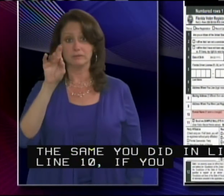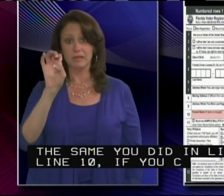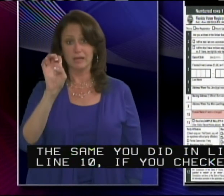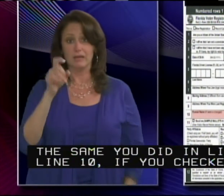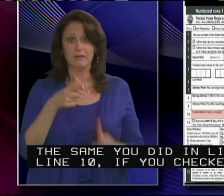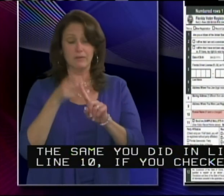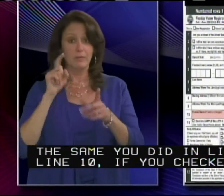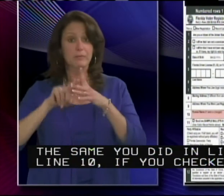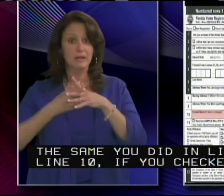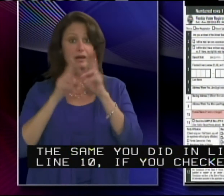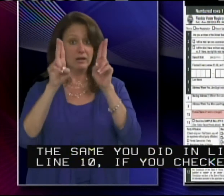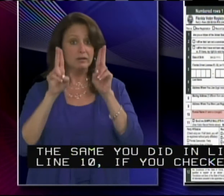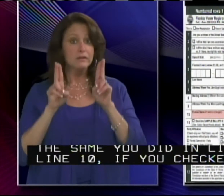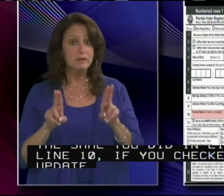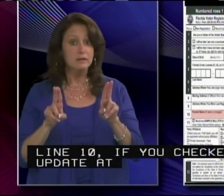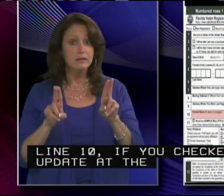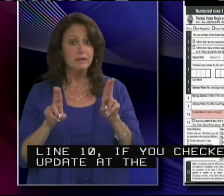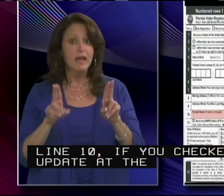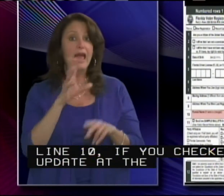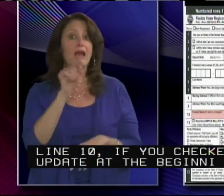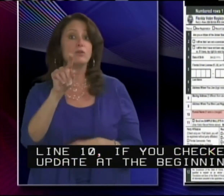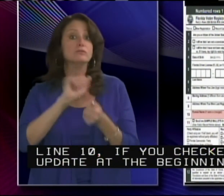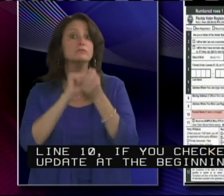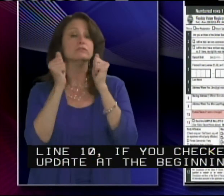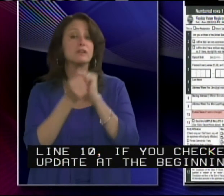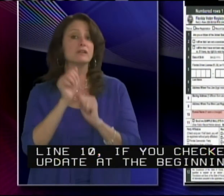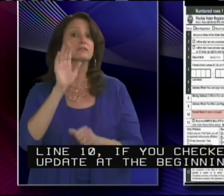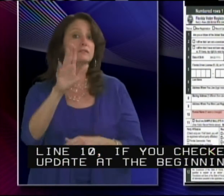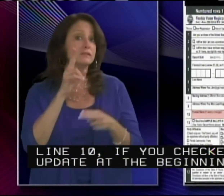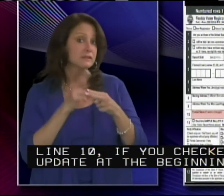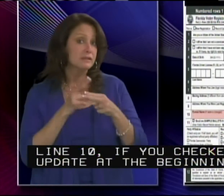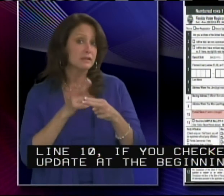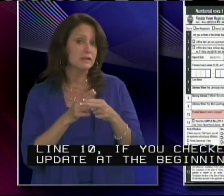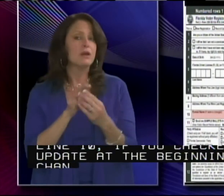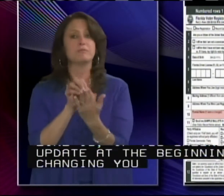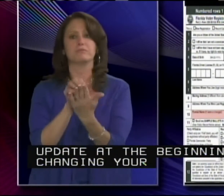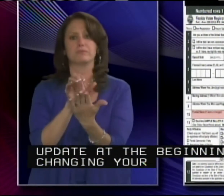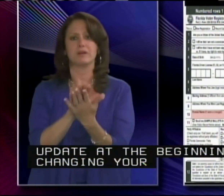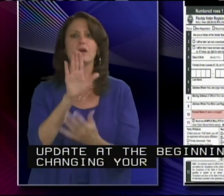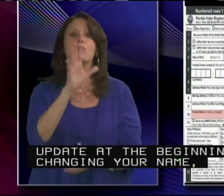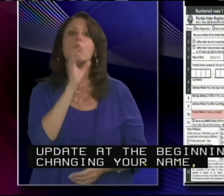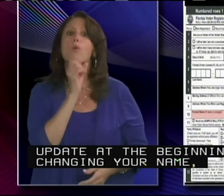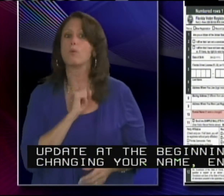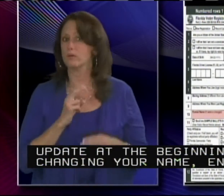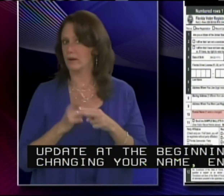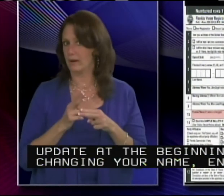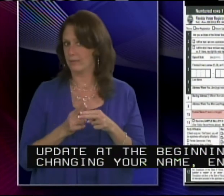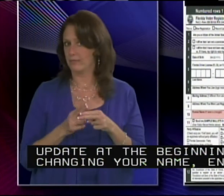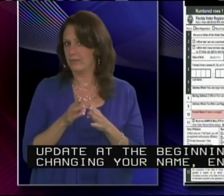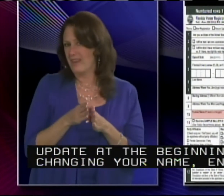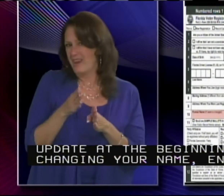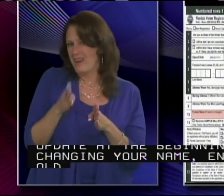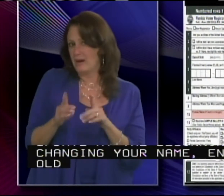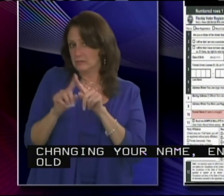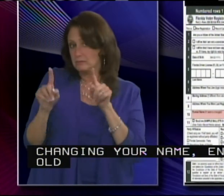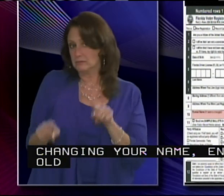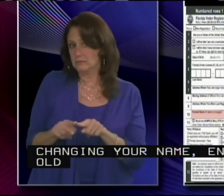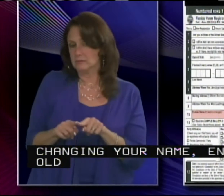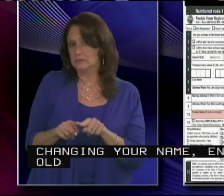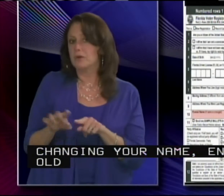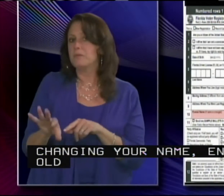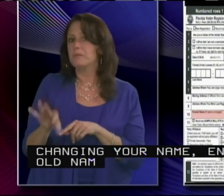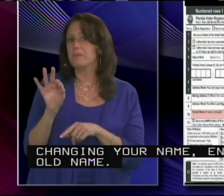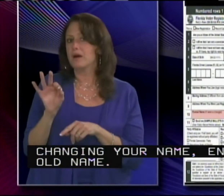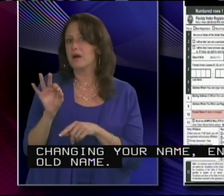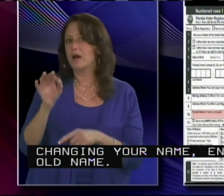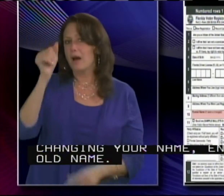the beginning and are changing your name, enter your old name. The next box, enter